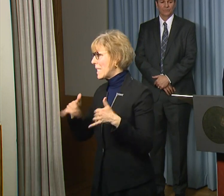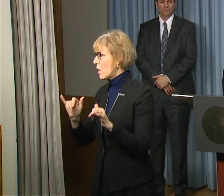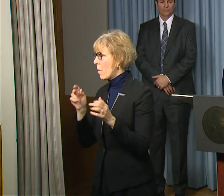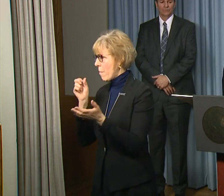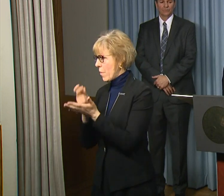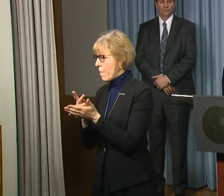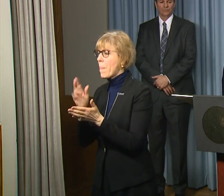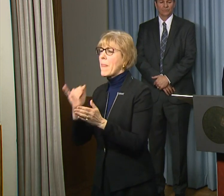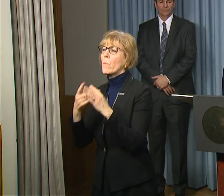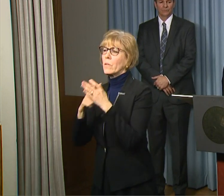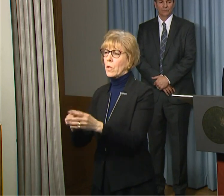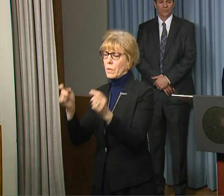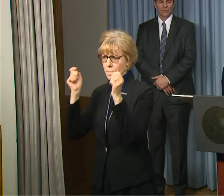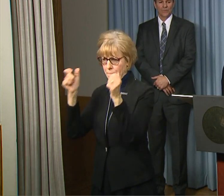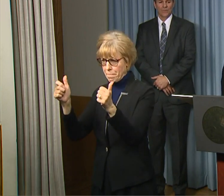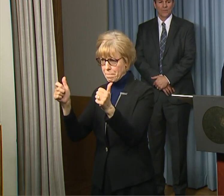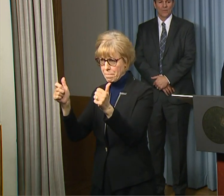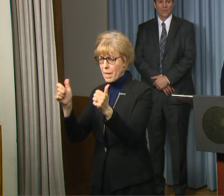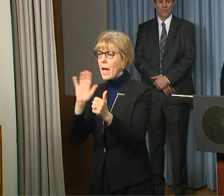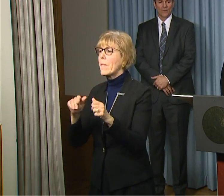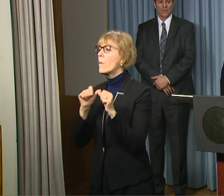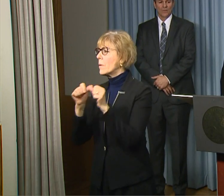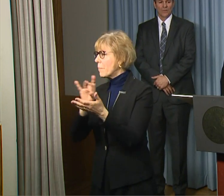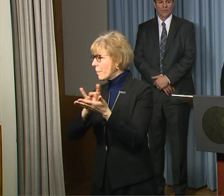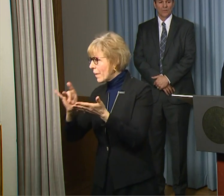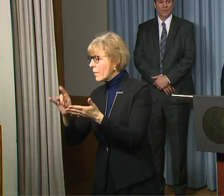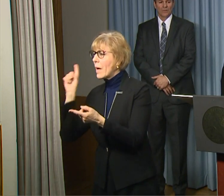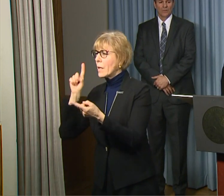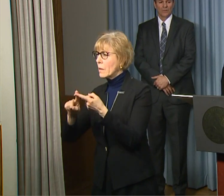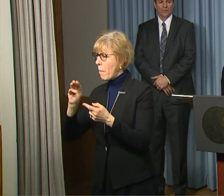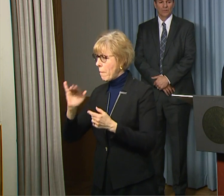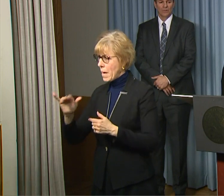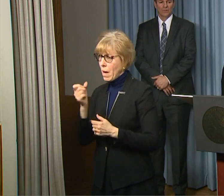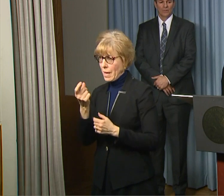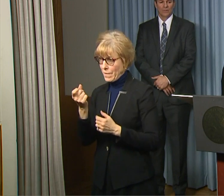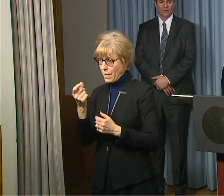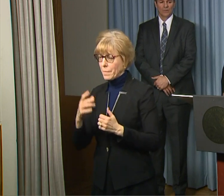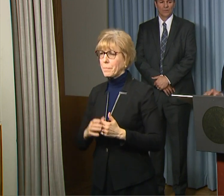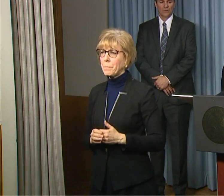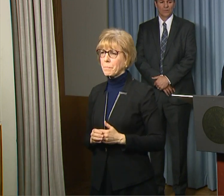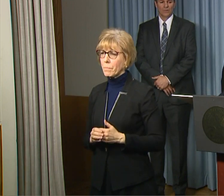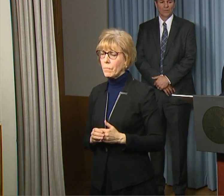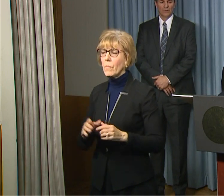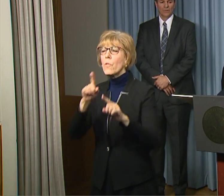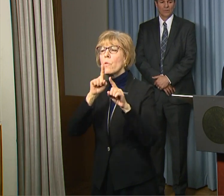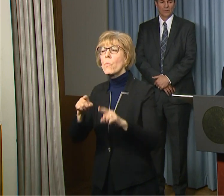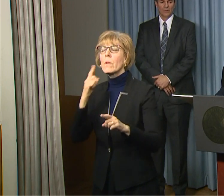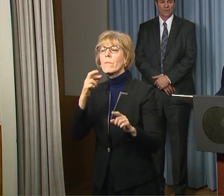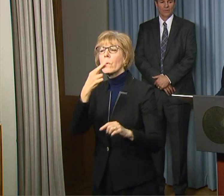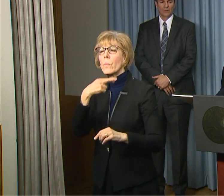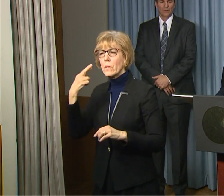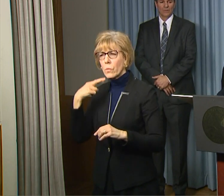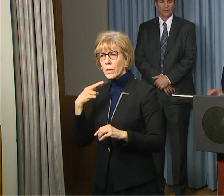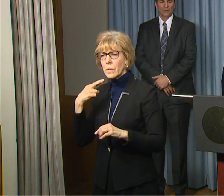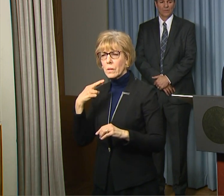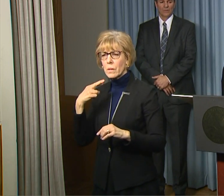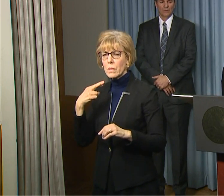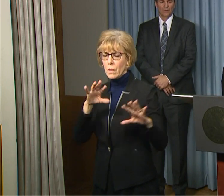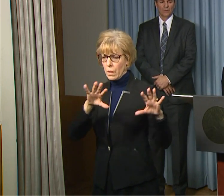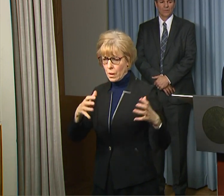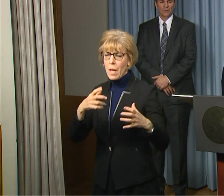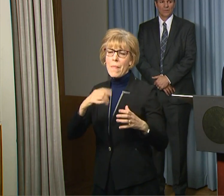immediately and shall be in effect for 8 weeks through May the 11th. The order for restaurants will go into